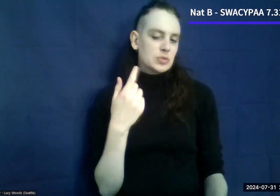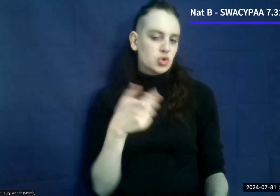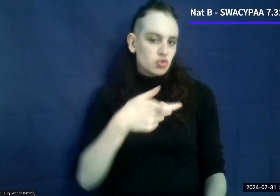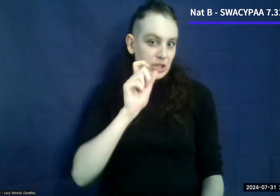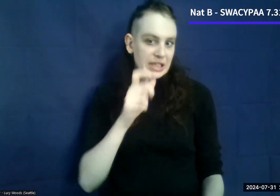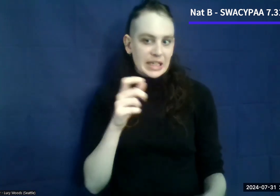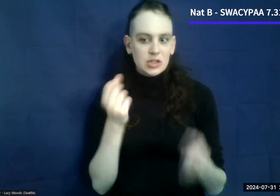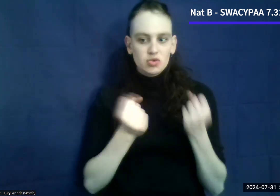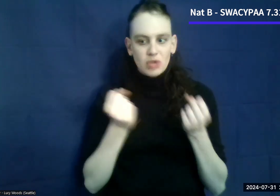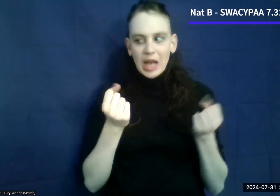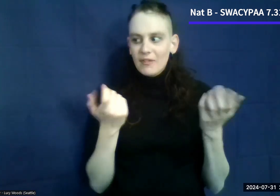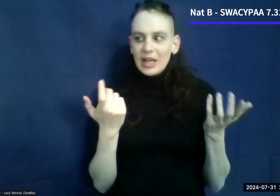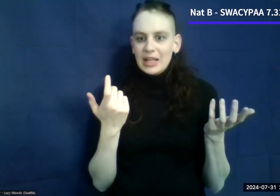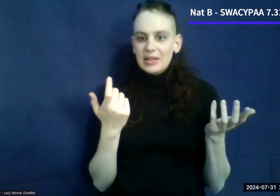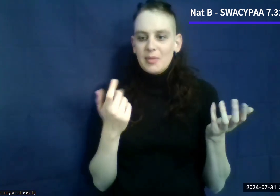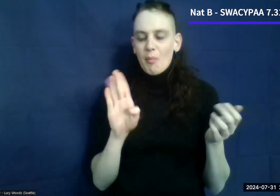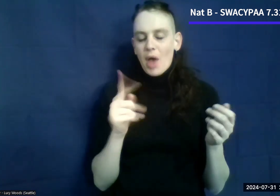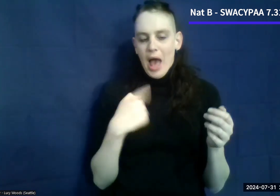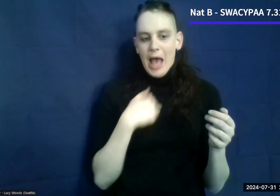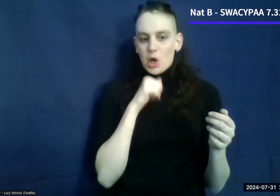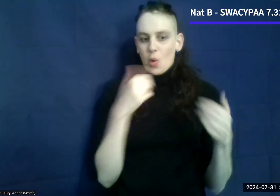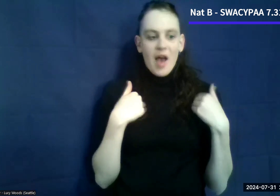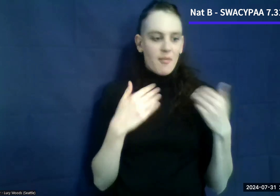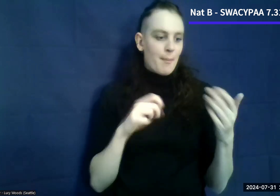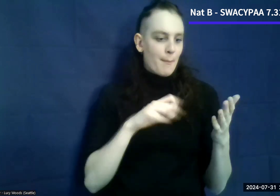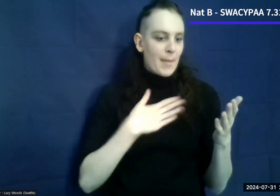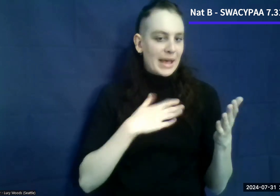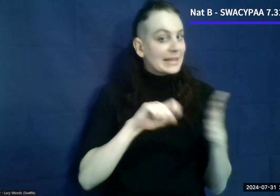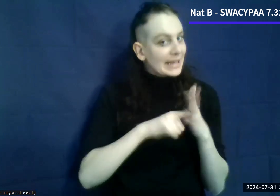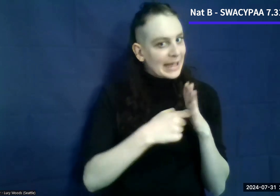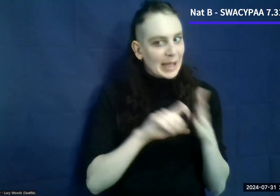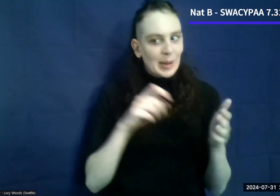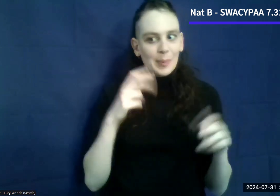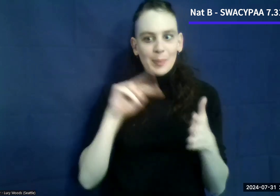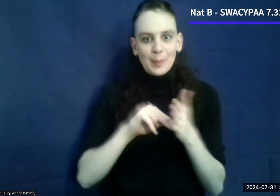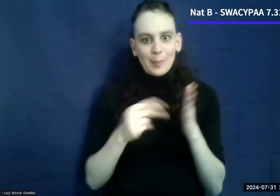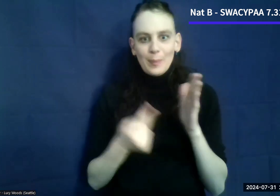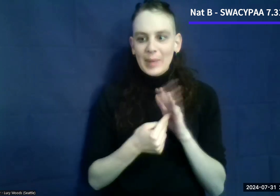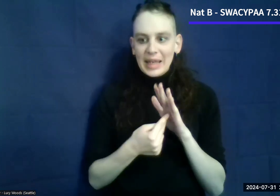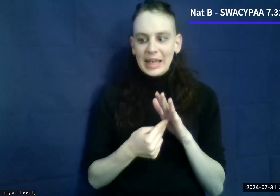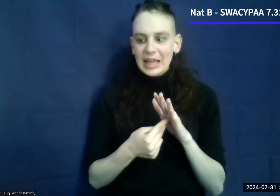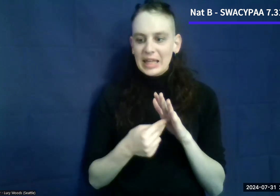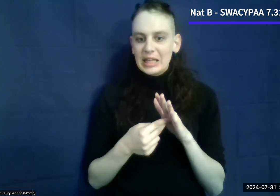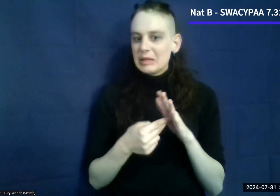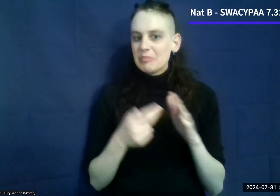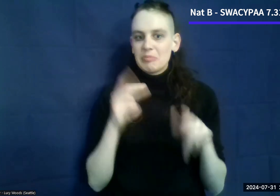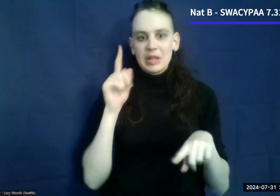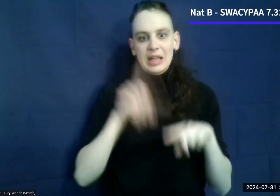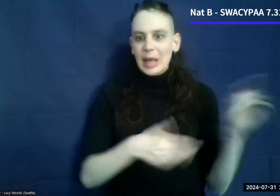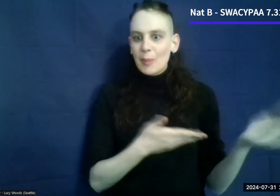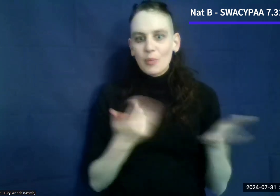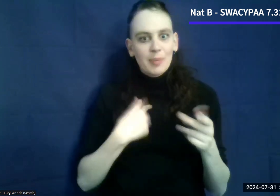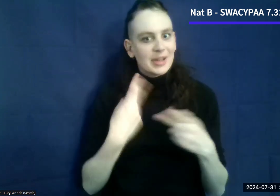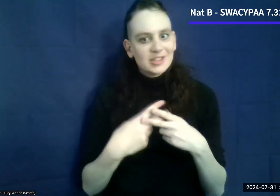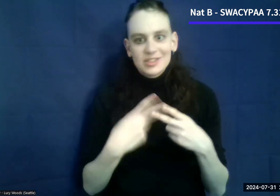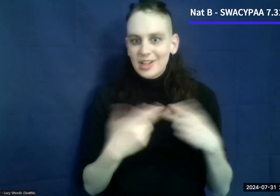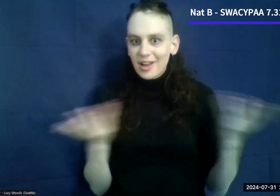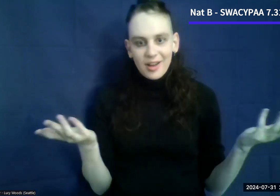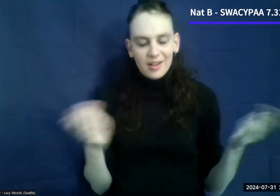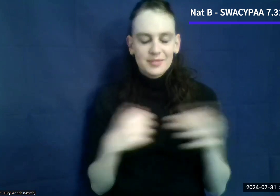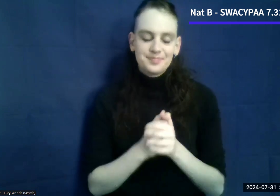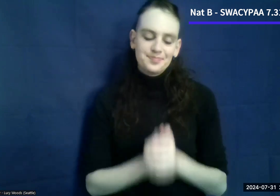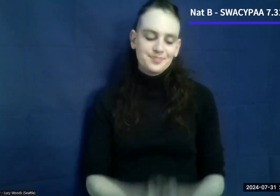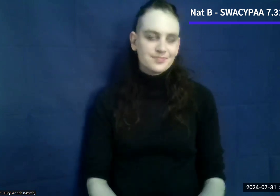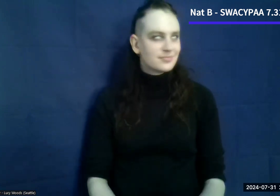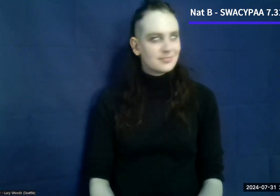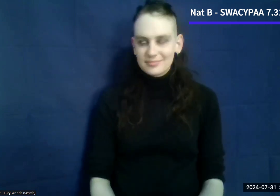not on me. Very simple. Like, I mean, it makes sense. And yeah, so